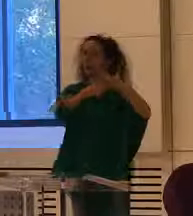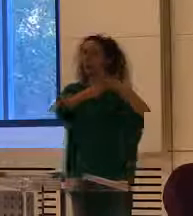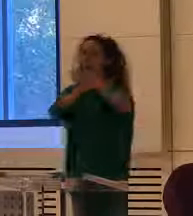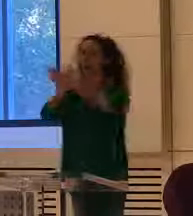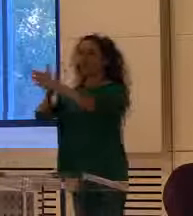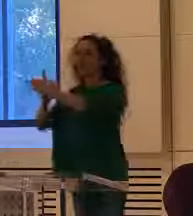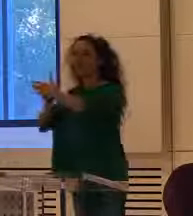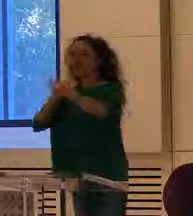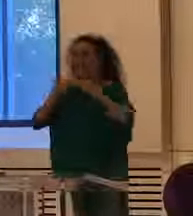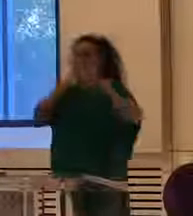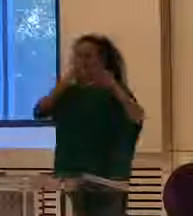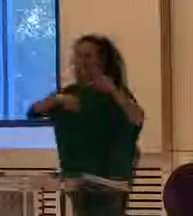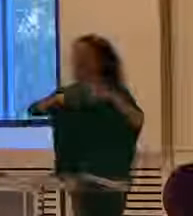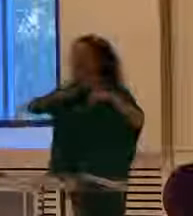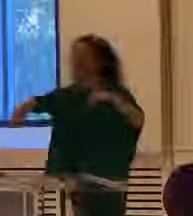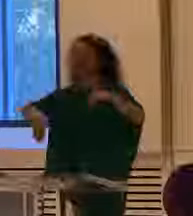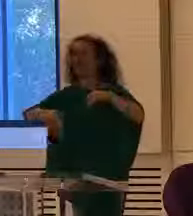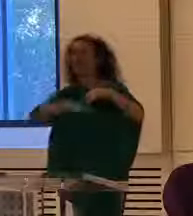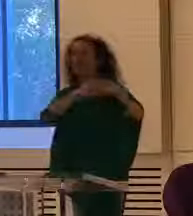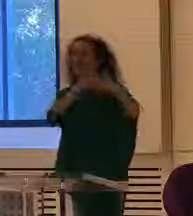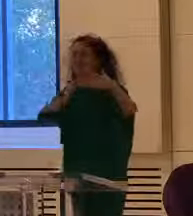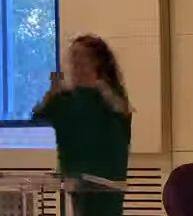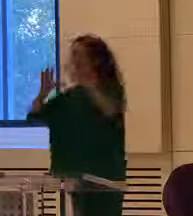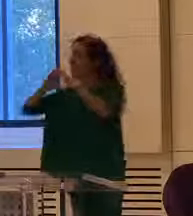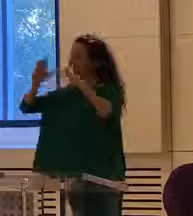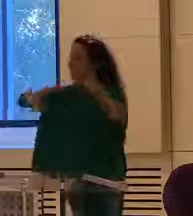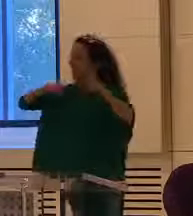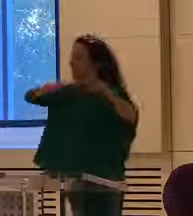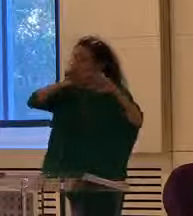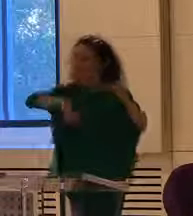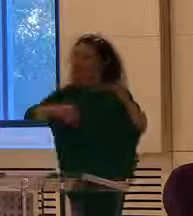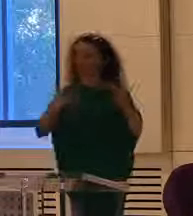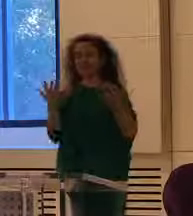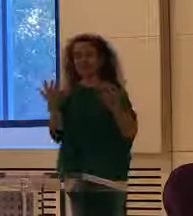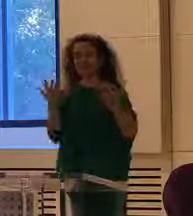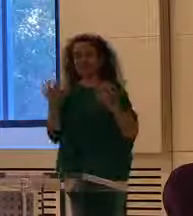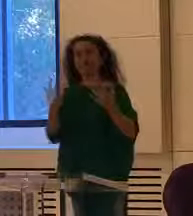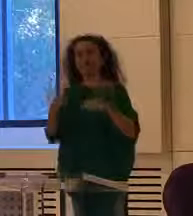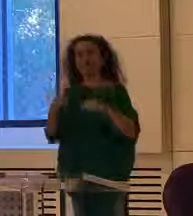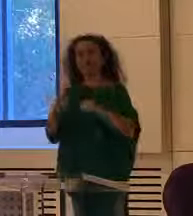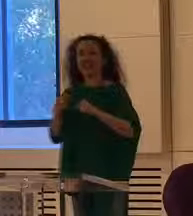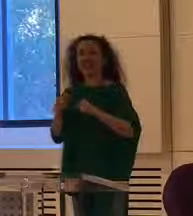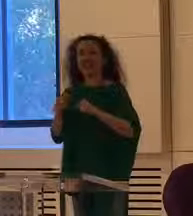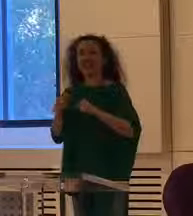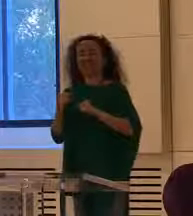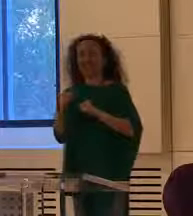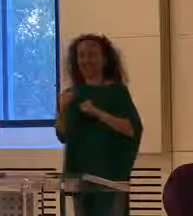greater proportion of deaf people affected by mental health issues, and it's linked to communication breakdown very often.